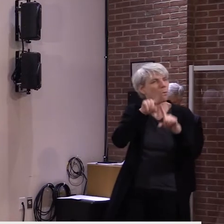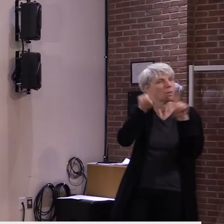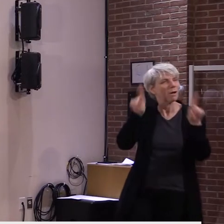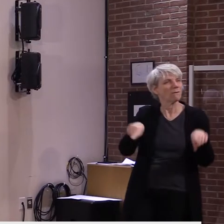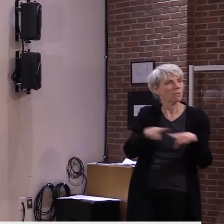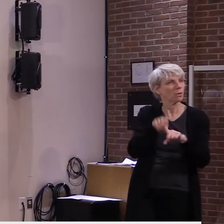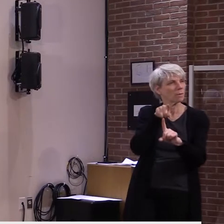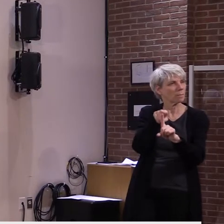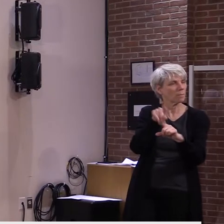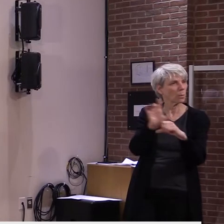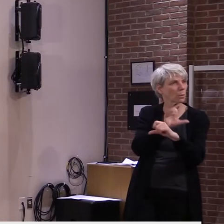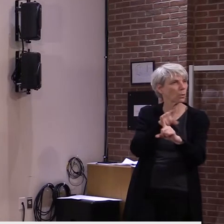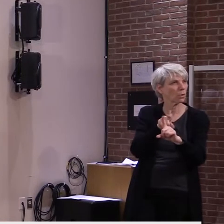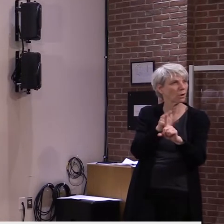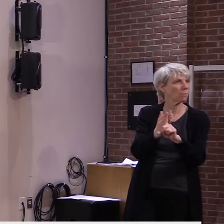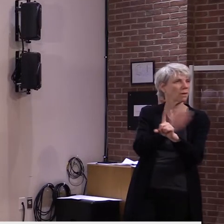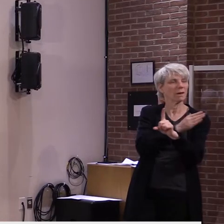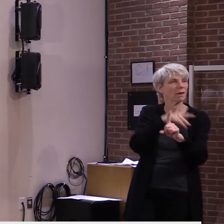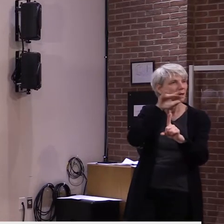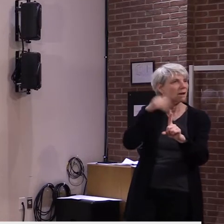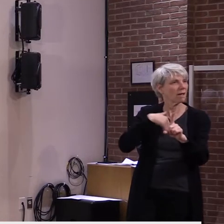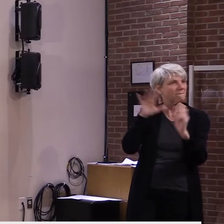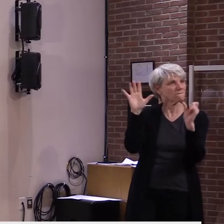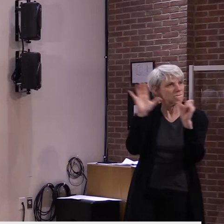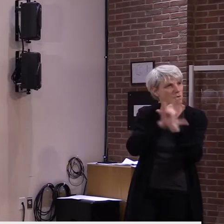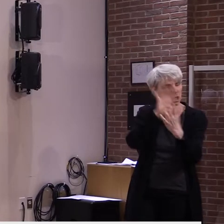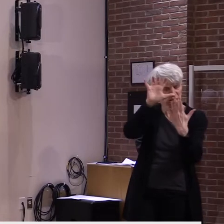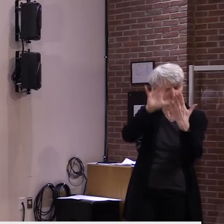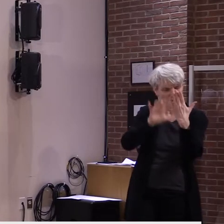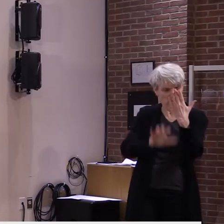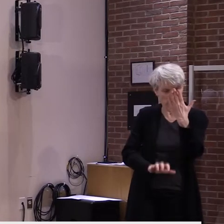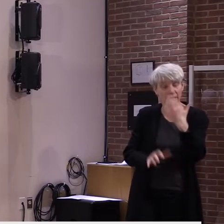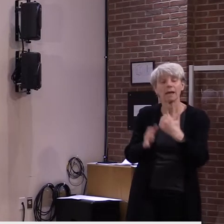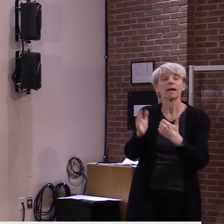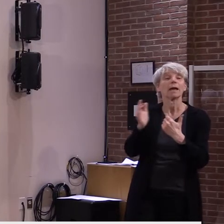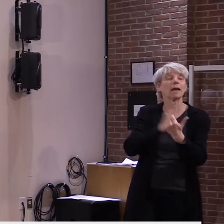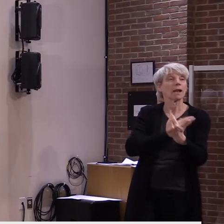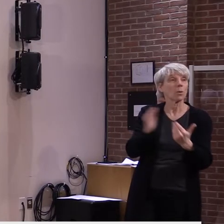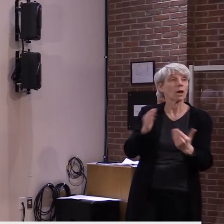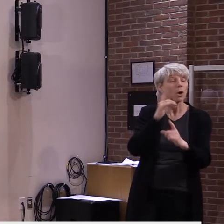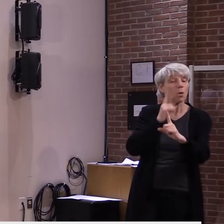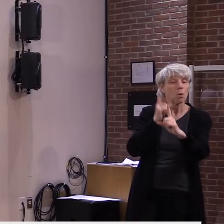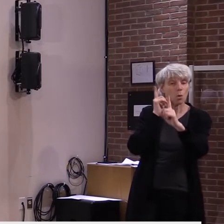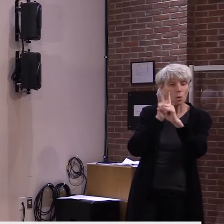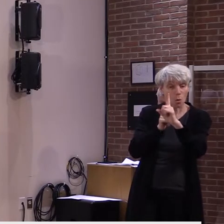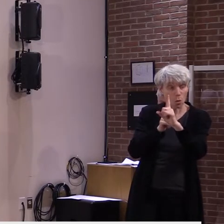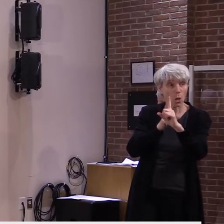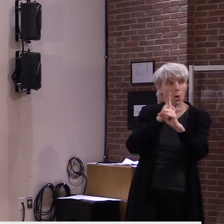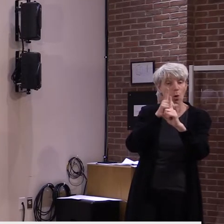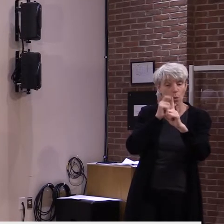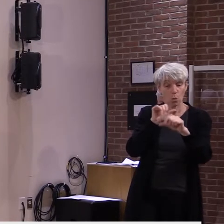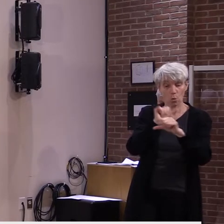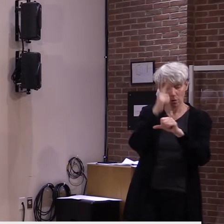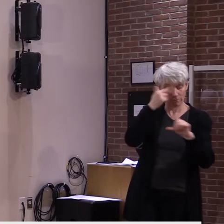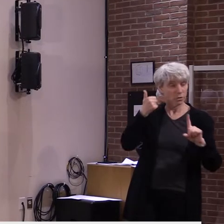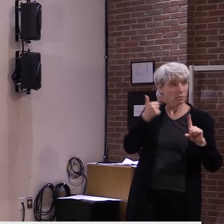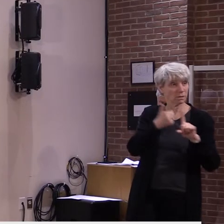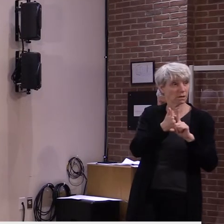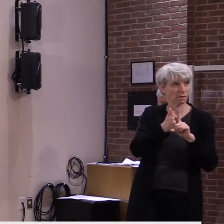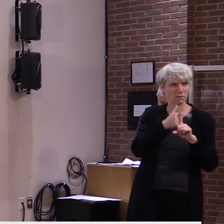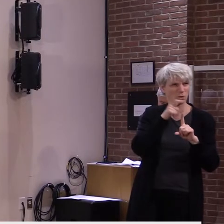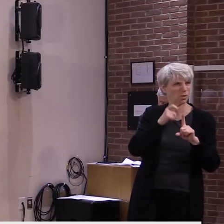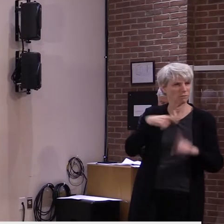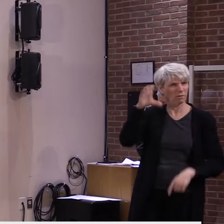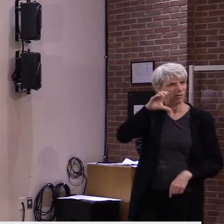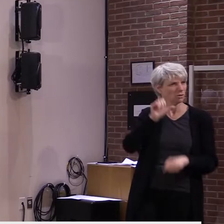up the system so that independent contractors and self-employed individuals would bypass the work search requirement.